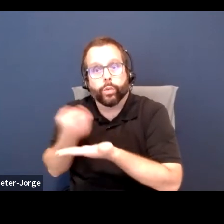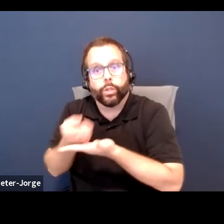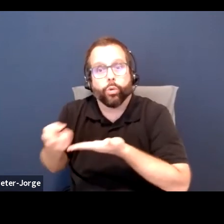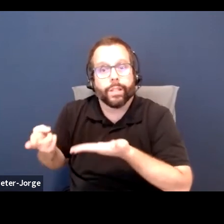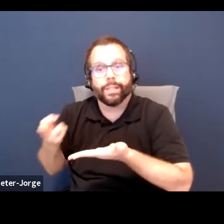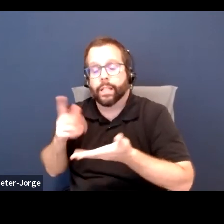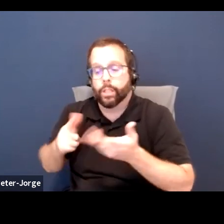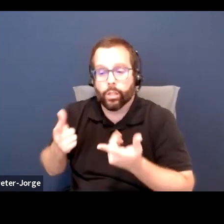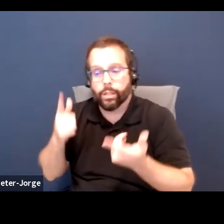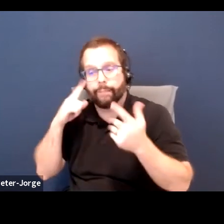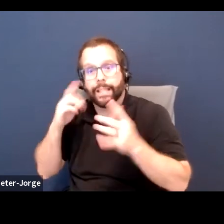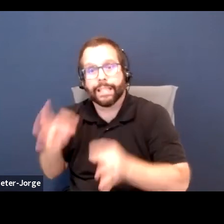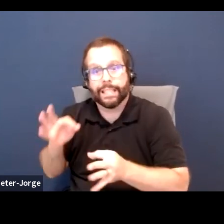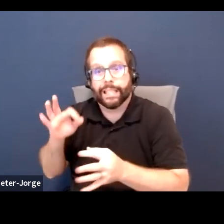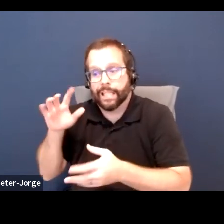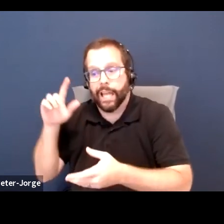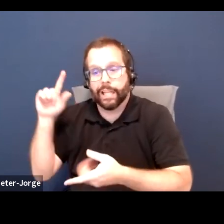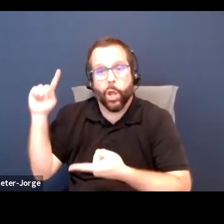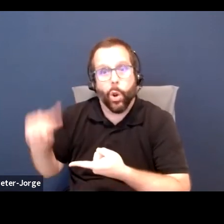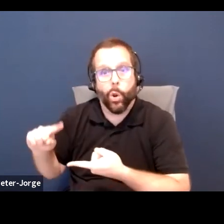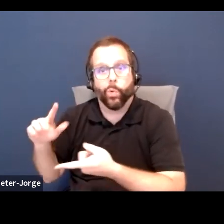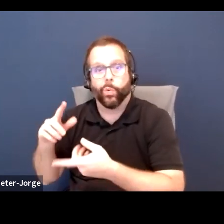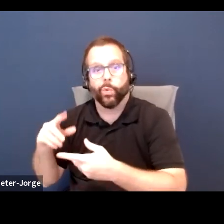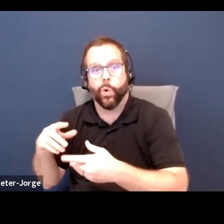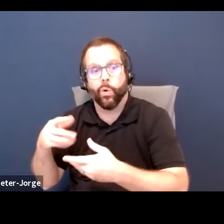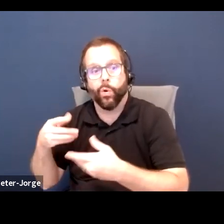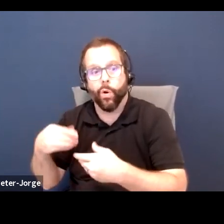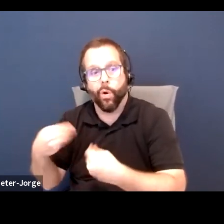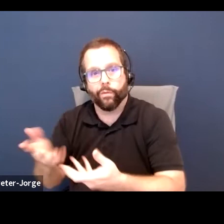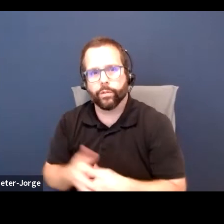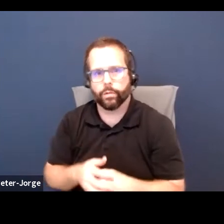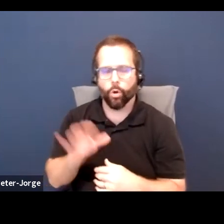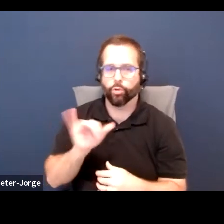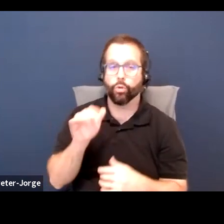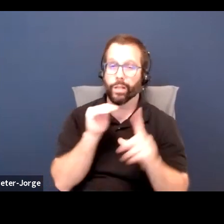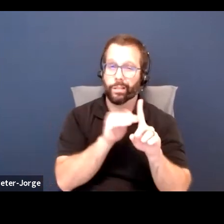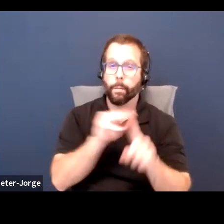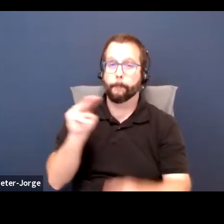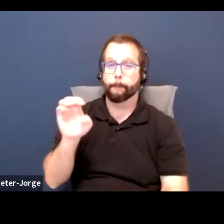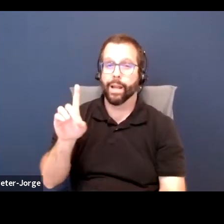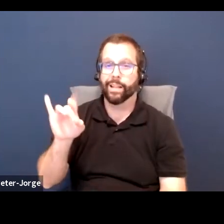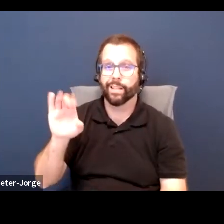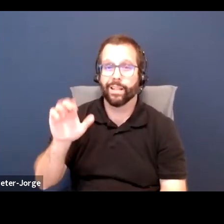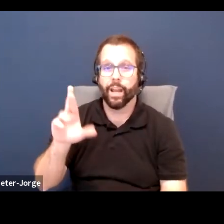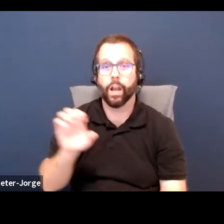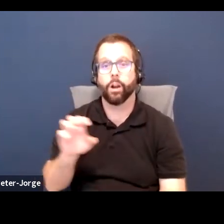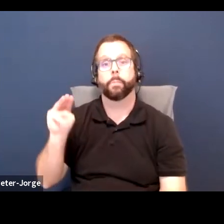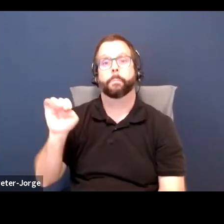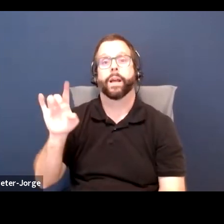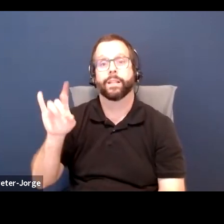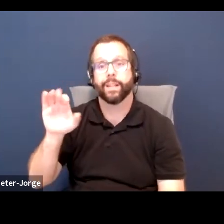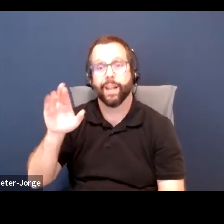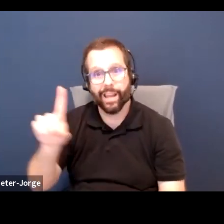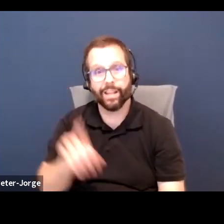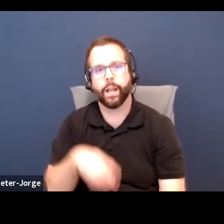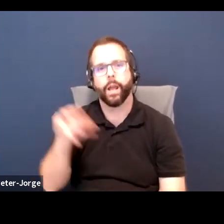with the Centers for Medicare and Medicaid Services, or CMS, to make sure that when nursing homes put in